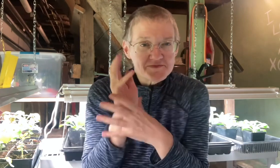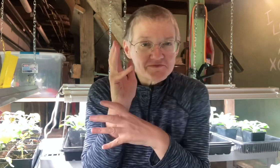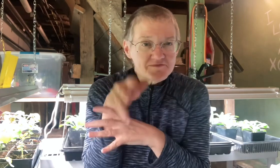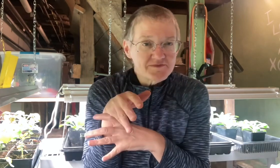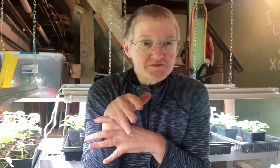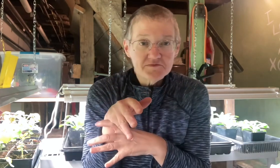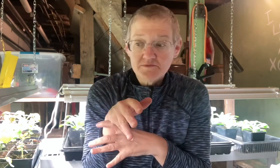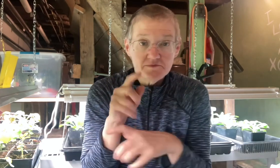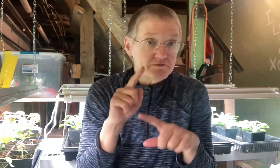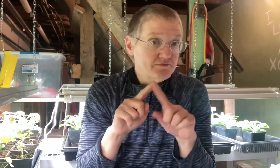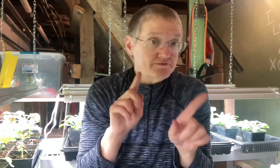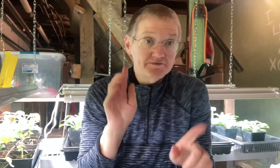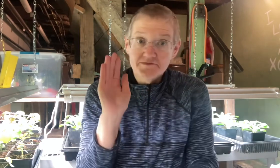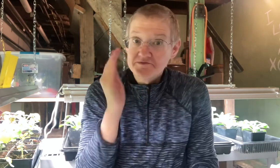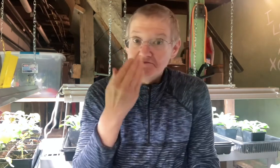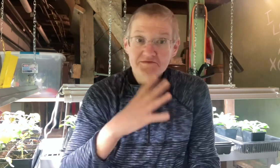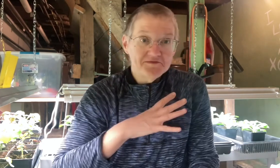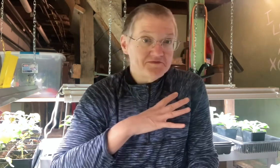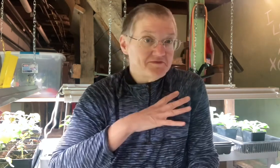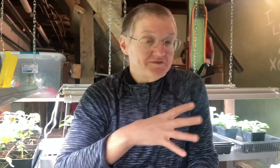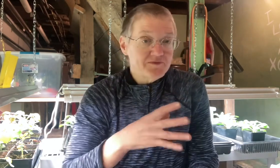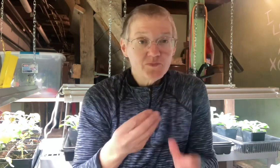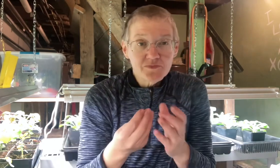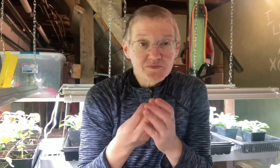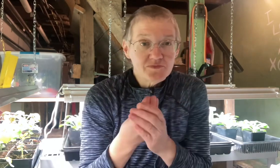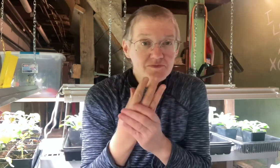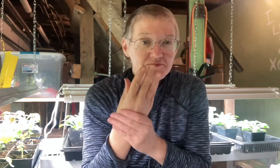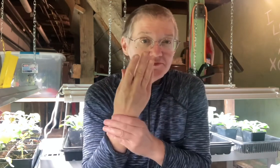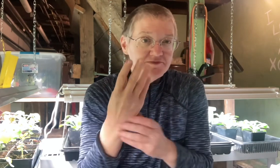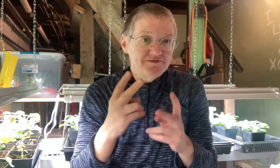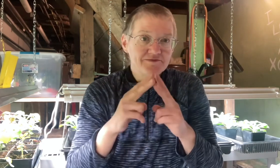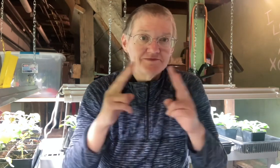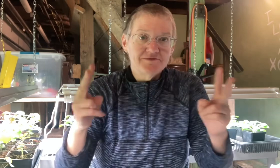But they've been growing nice and healthy. They look good.